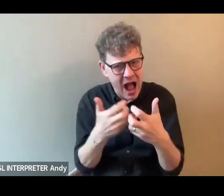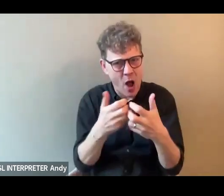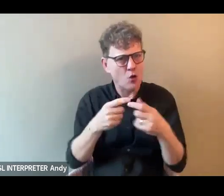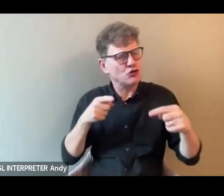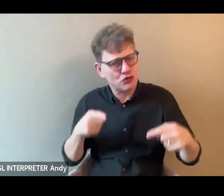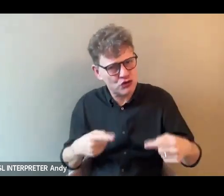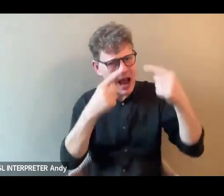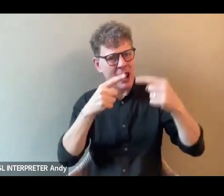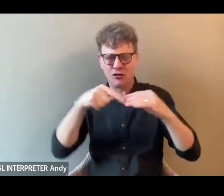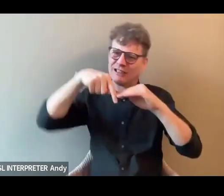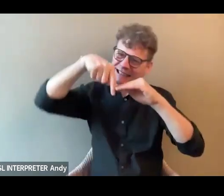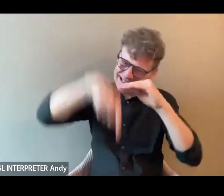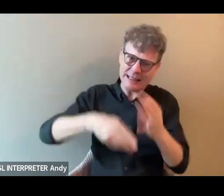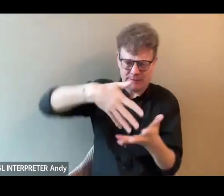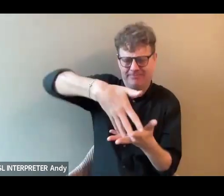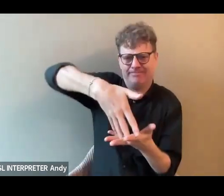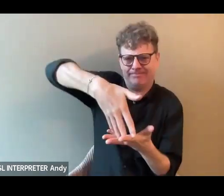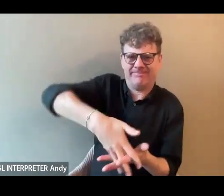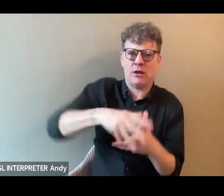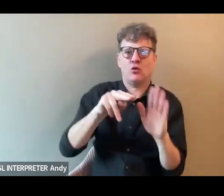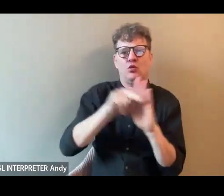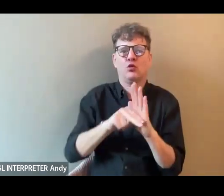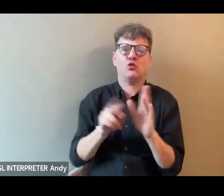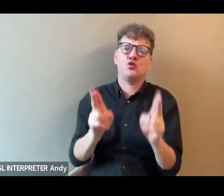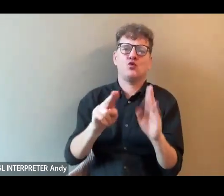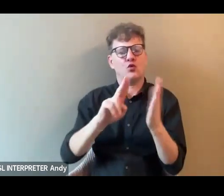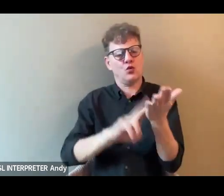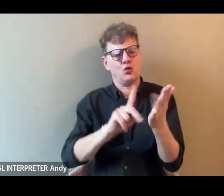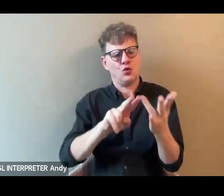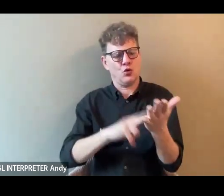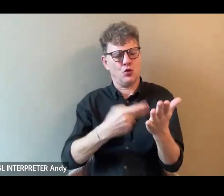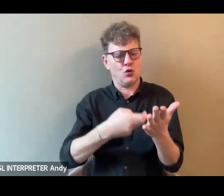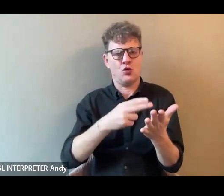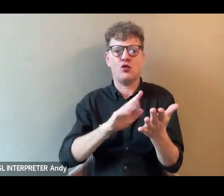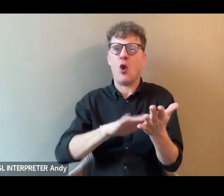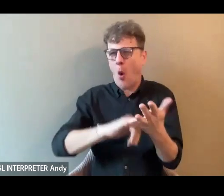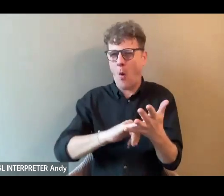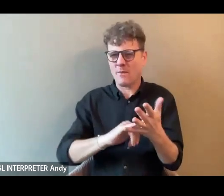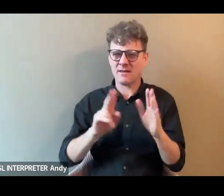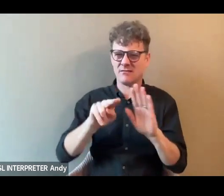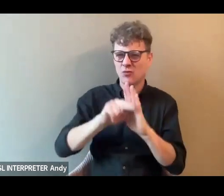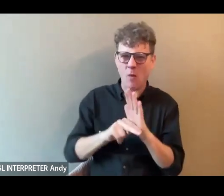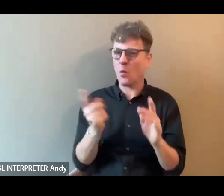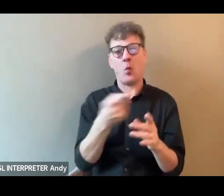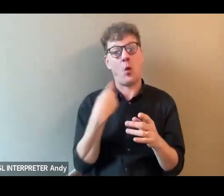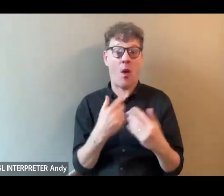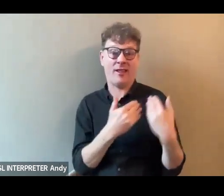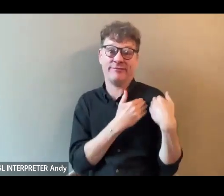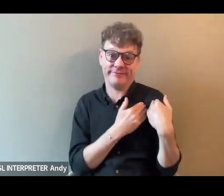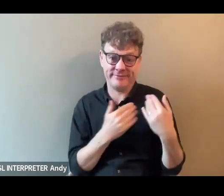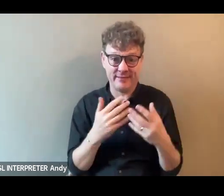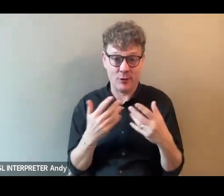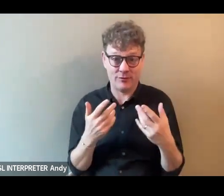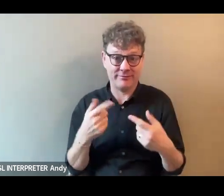these really deeply entrenched embedded norms that we probably all are part of reproducing one way or another. And we've